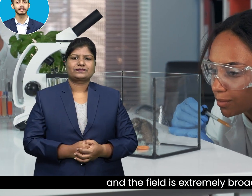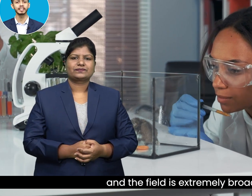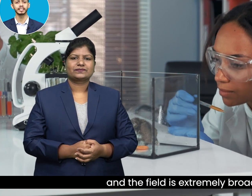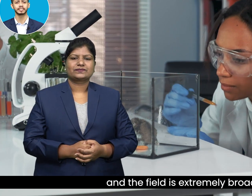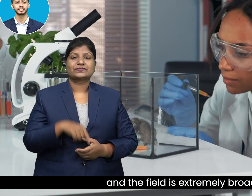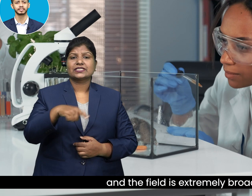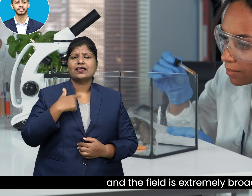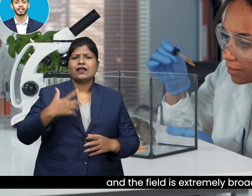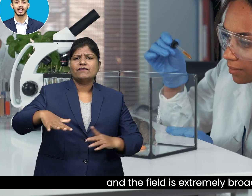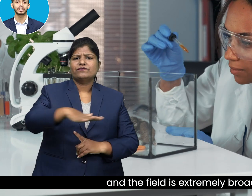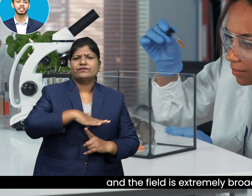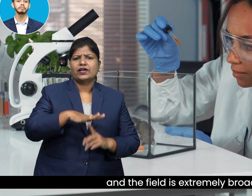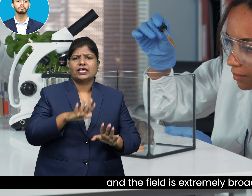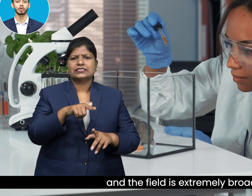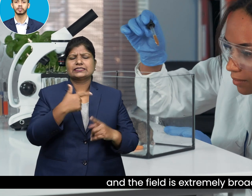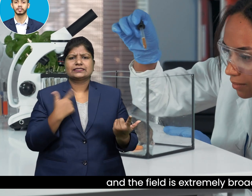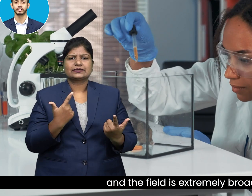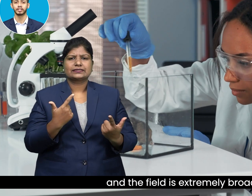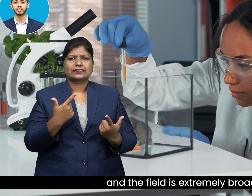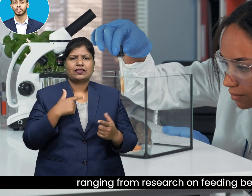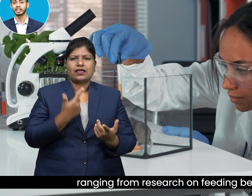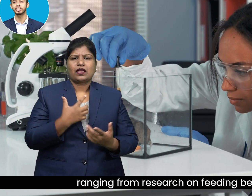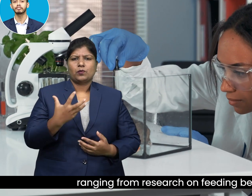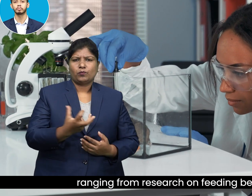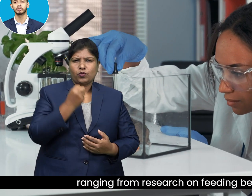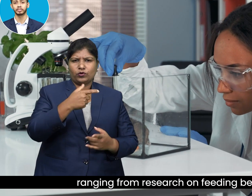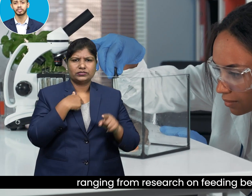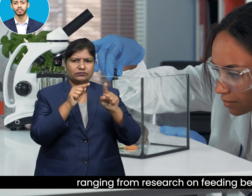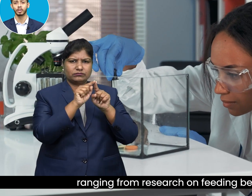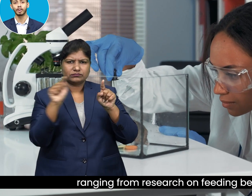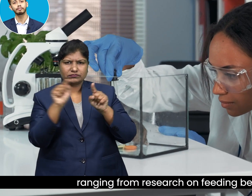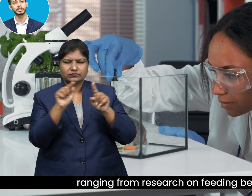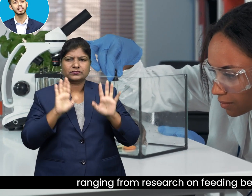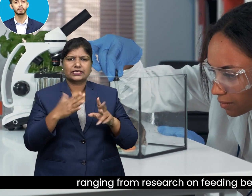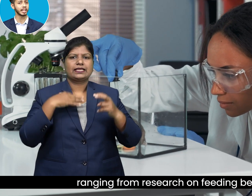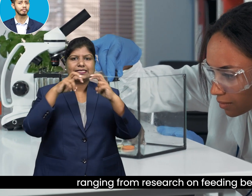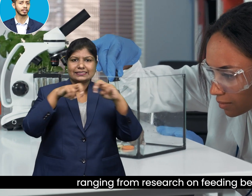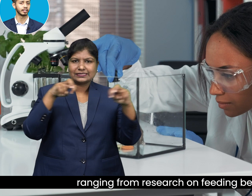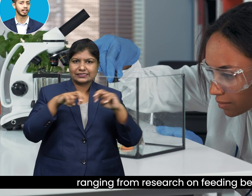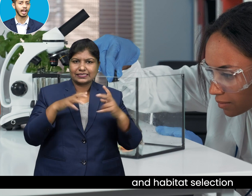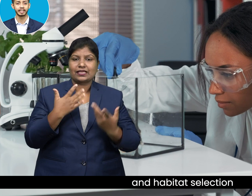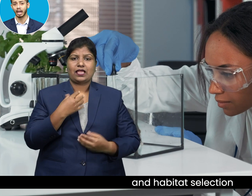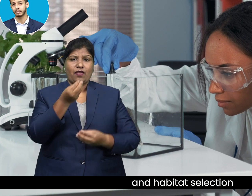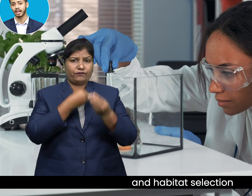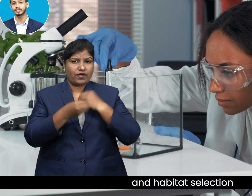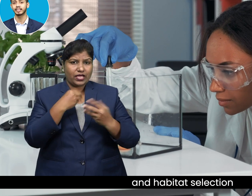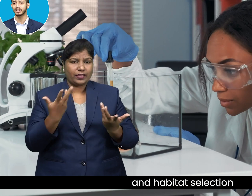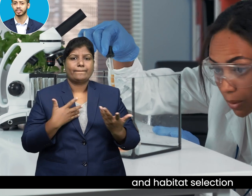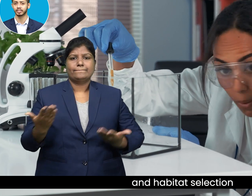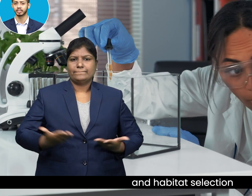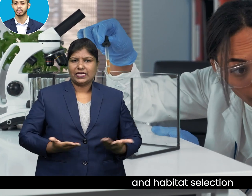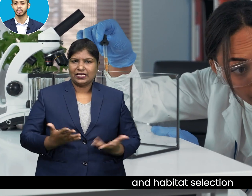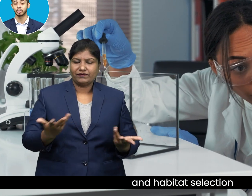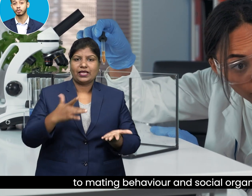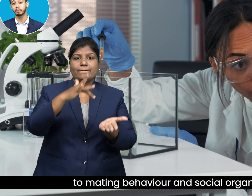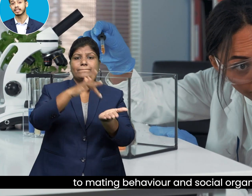And the field is extremely broad, ranging from research on feeding behavior and habitat